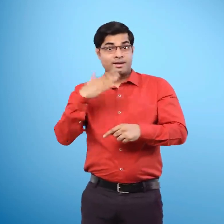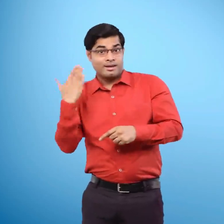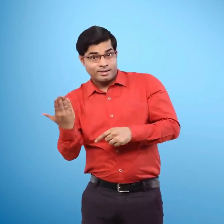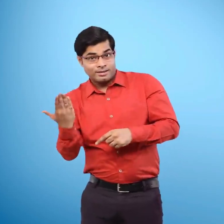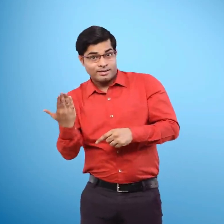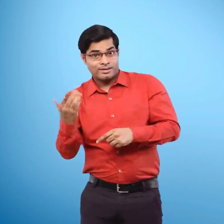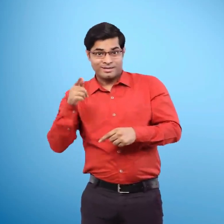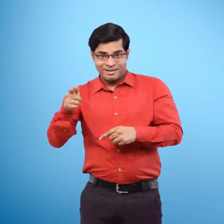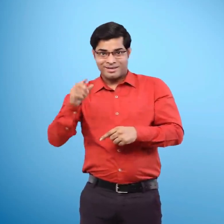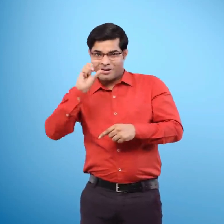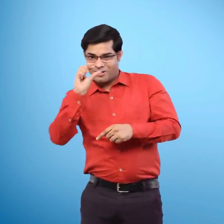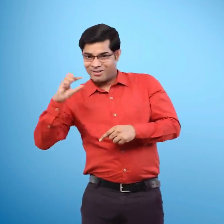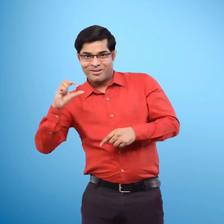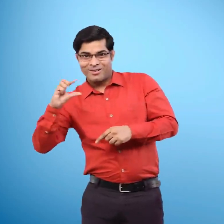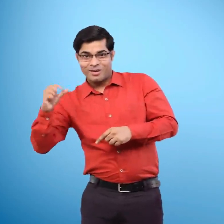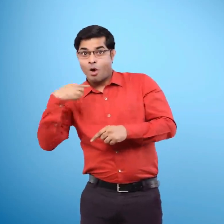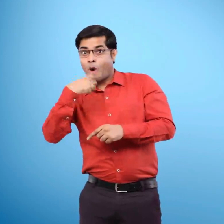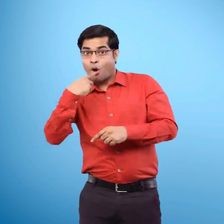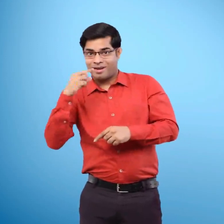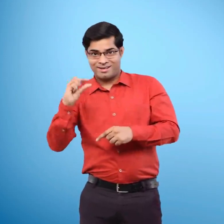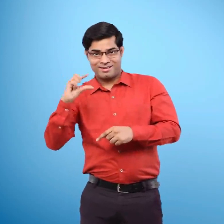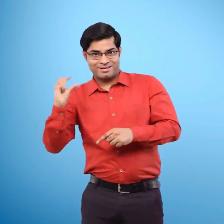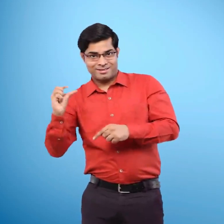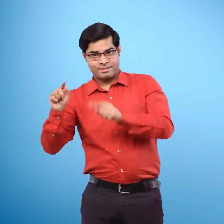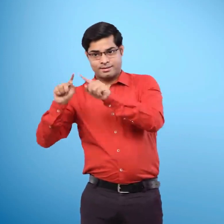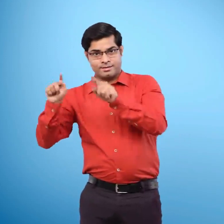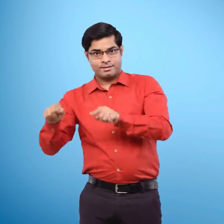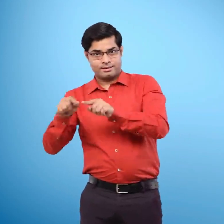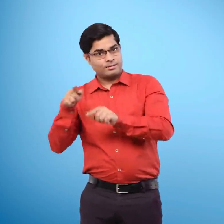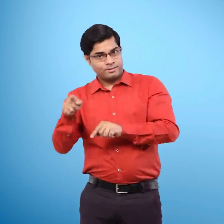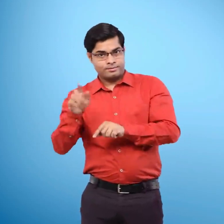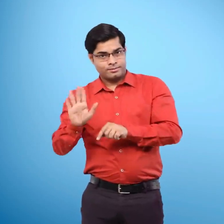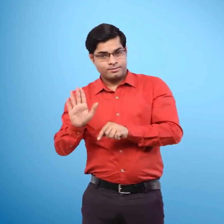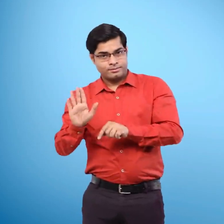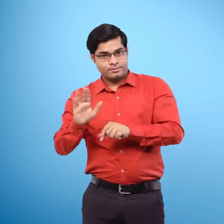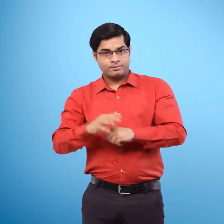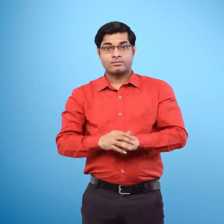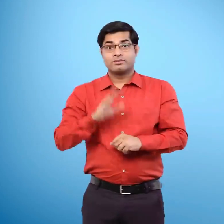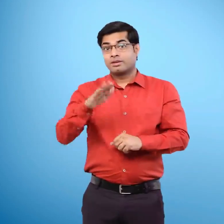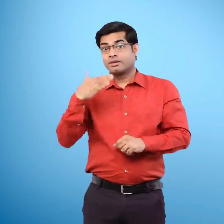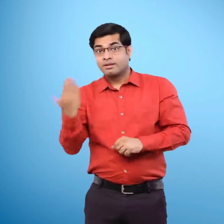Box 4. Pair of small purple circles kept side by side.